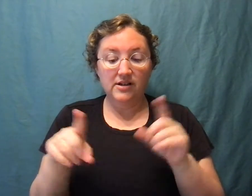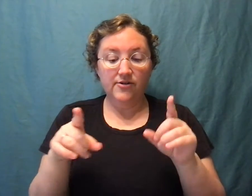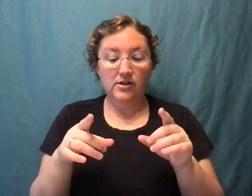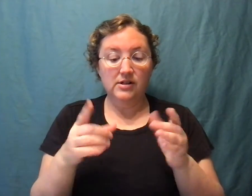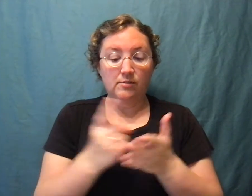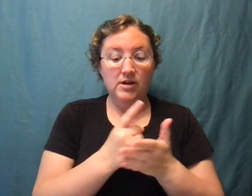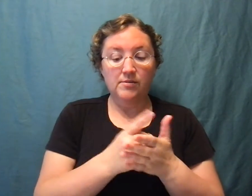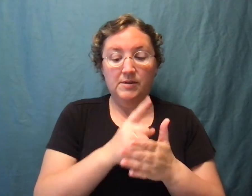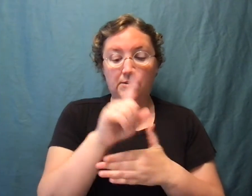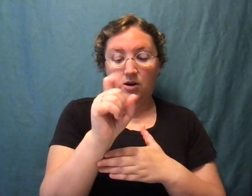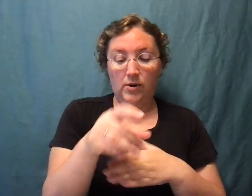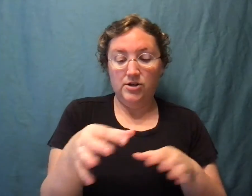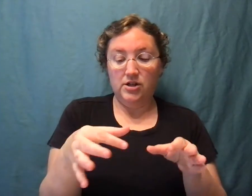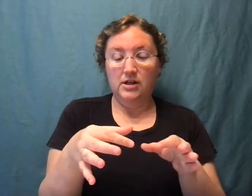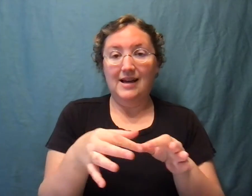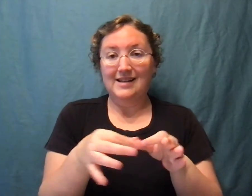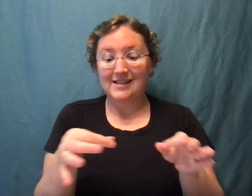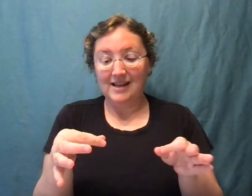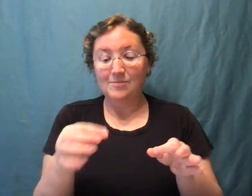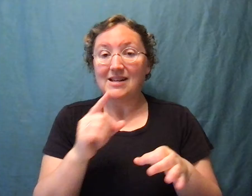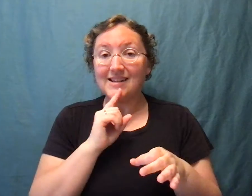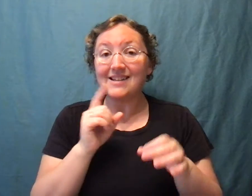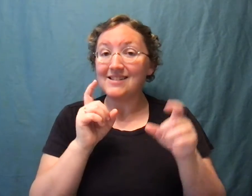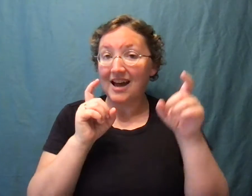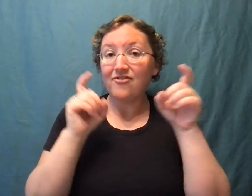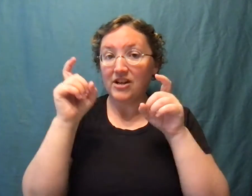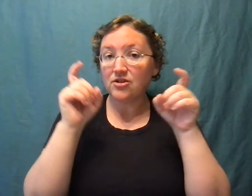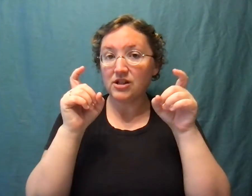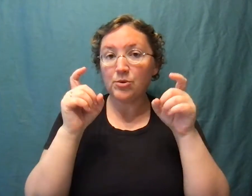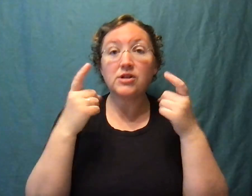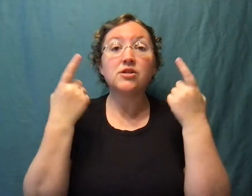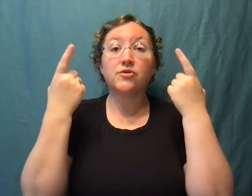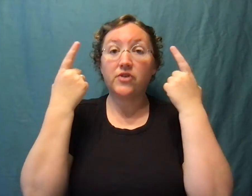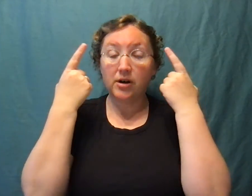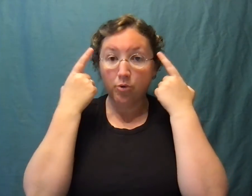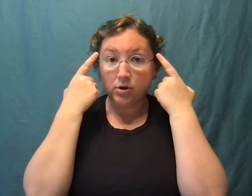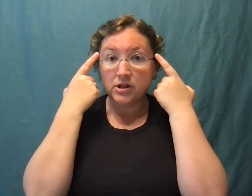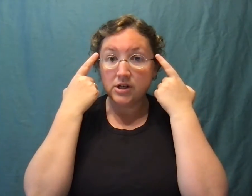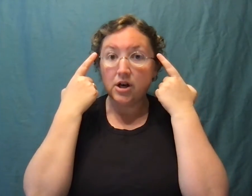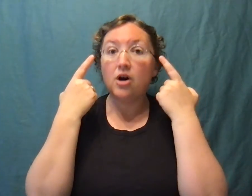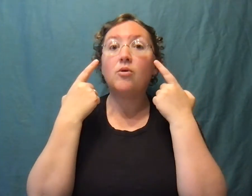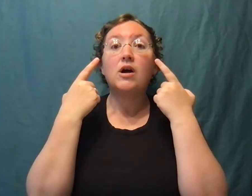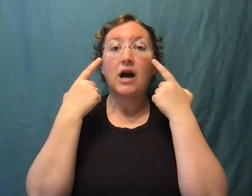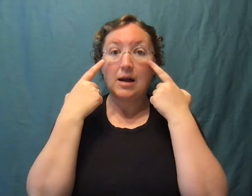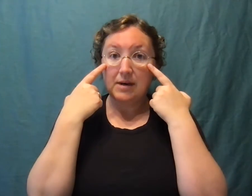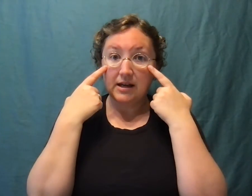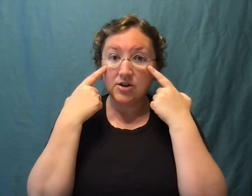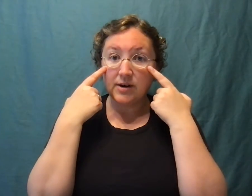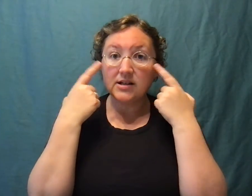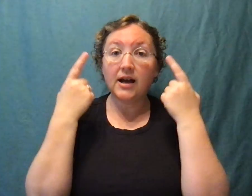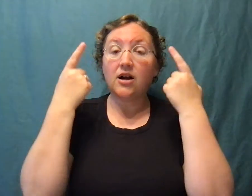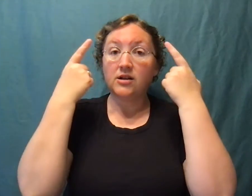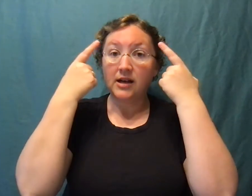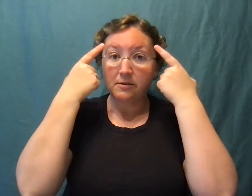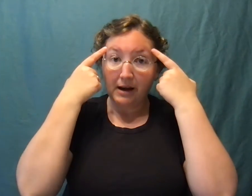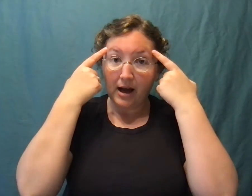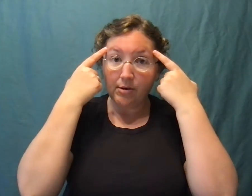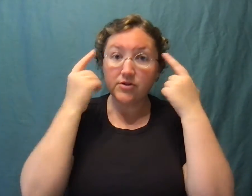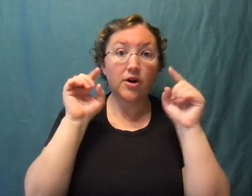difference sometimes between a question and a statement is that facial expression, so it's very important to know I'm making direct eye contact, my eyebrows are up,